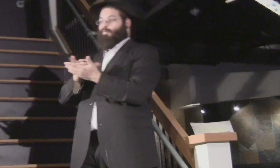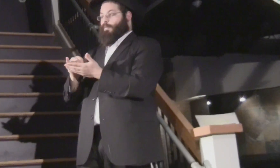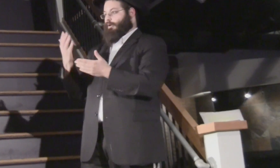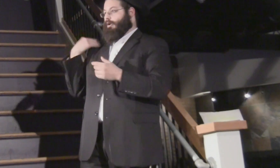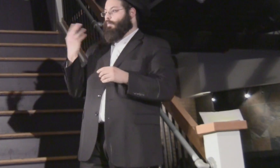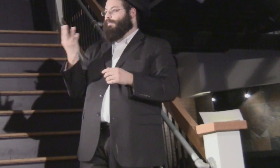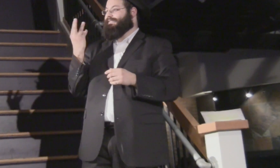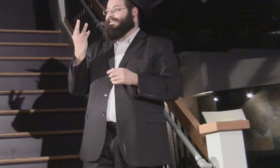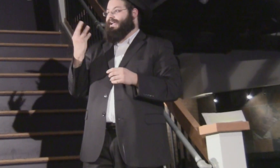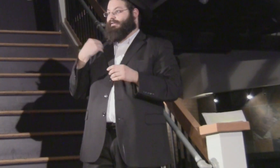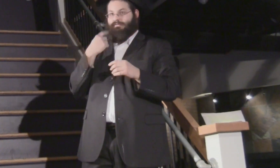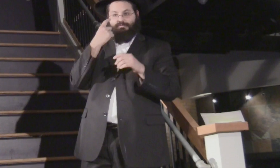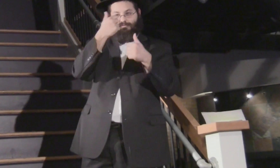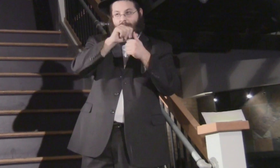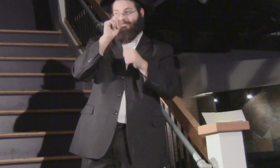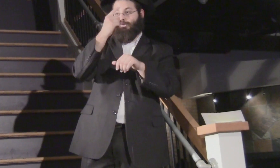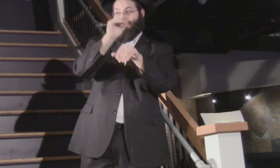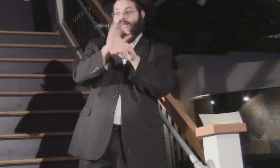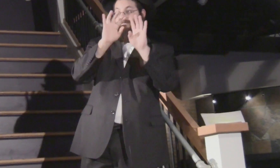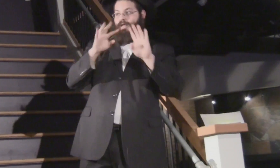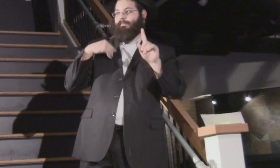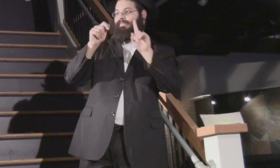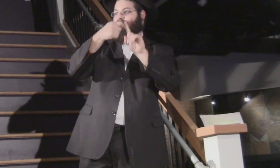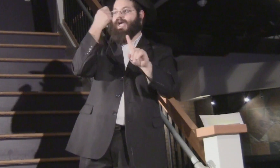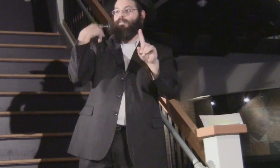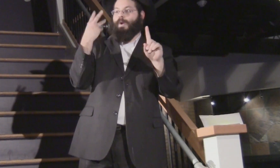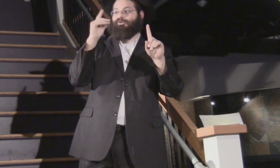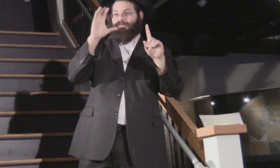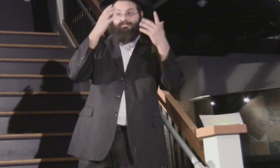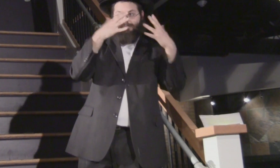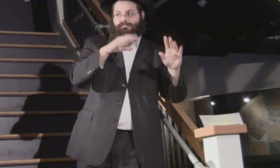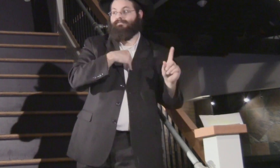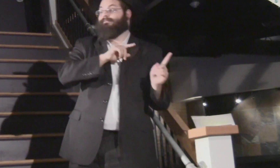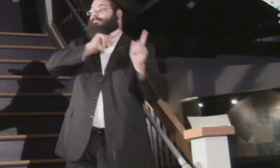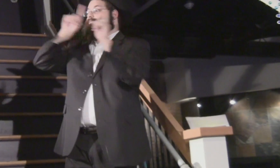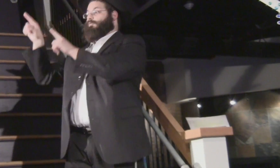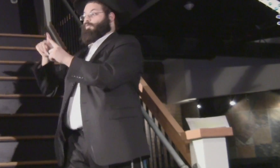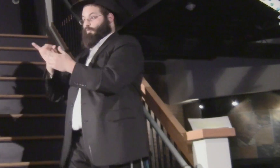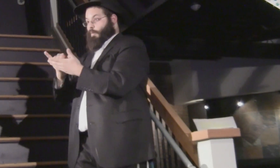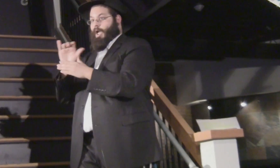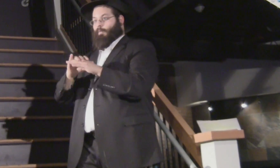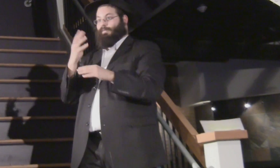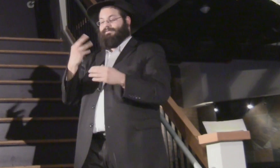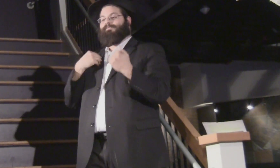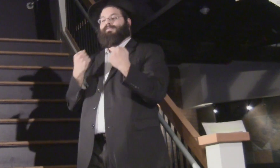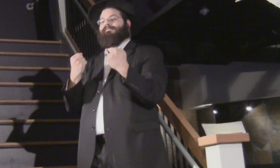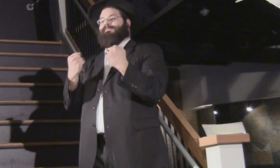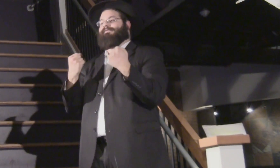is. Washington, D.C., to New York City, to Rochester. The first night of Hanukkah, I was in New York City.